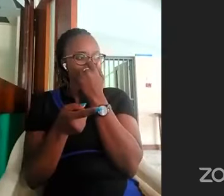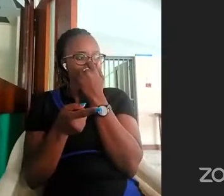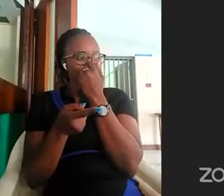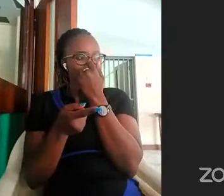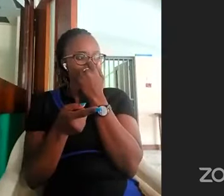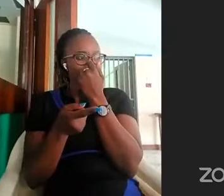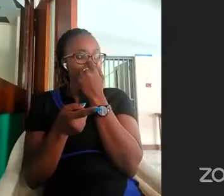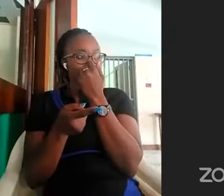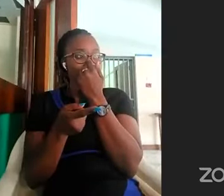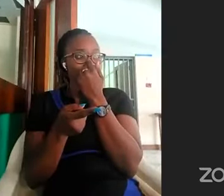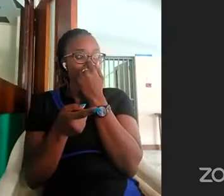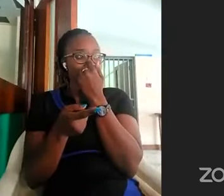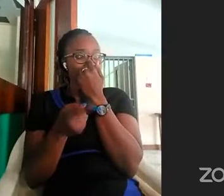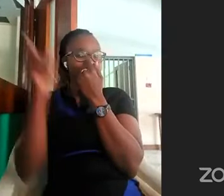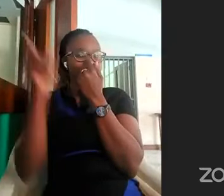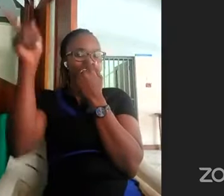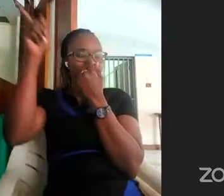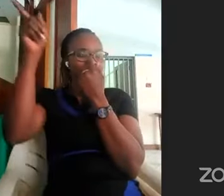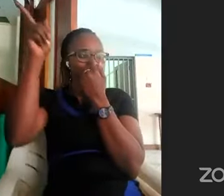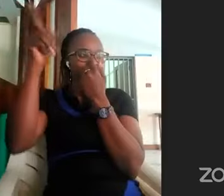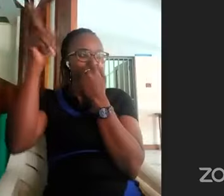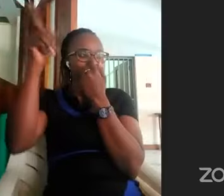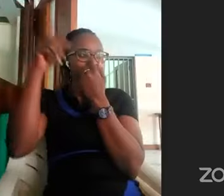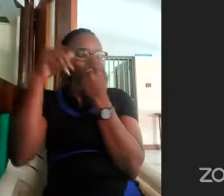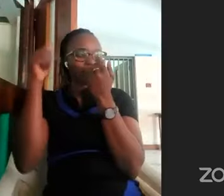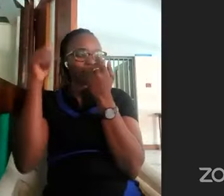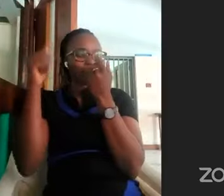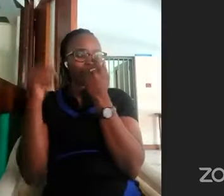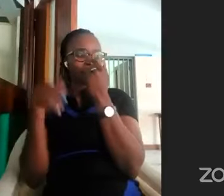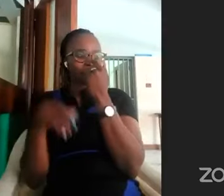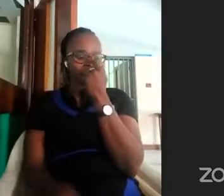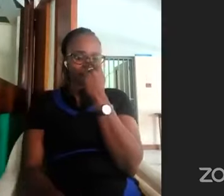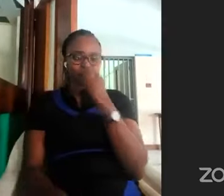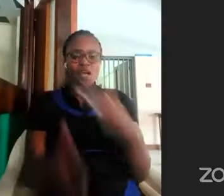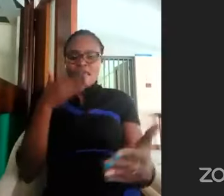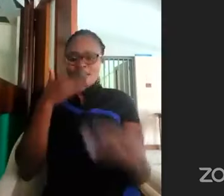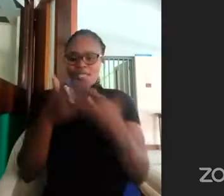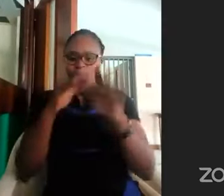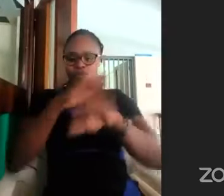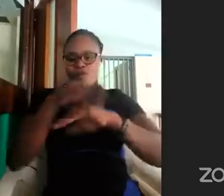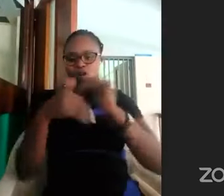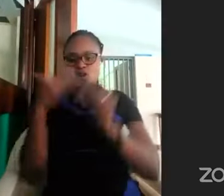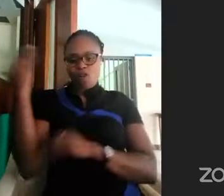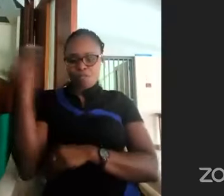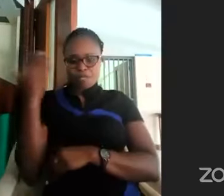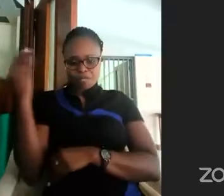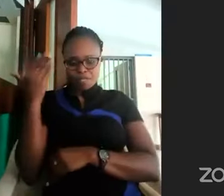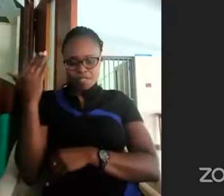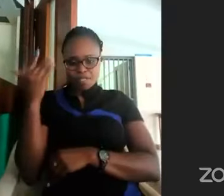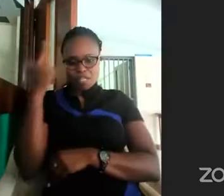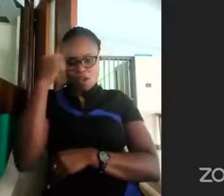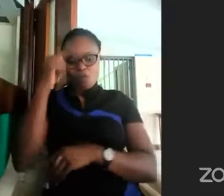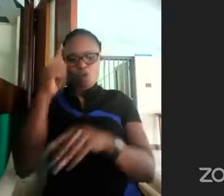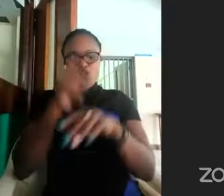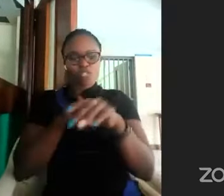Siri. Tumeshukuru sana for the time tumekuwa now together. And I really appreciate for your time and also